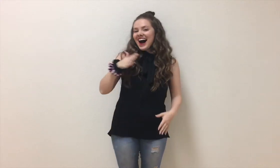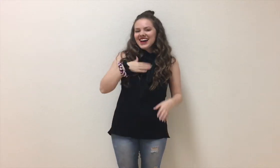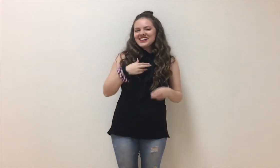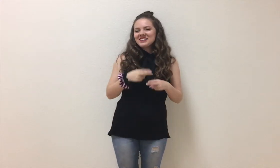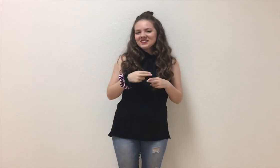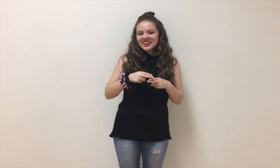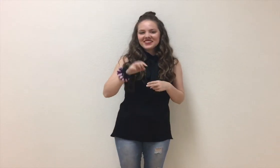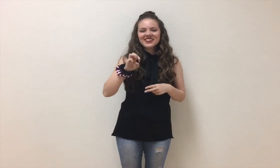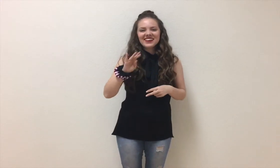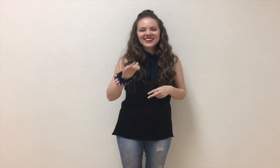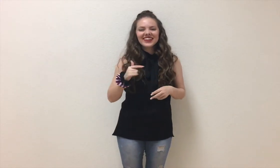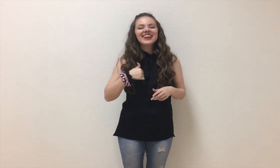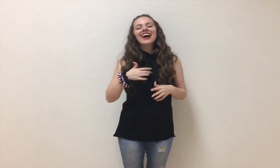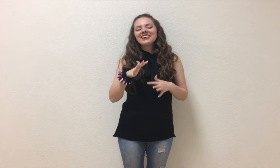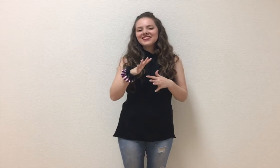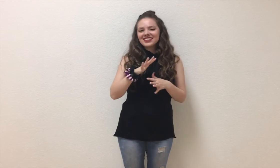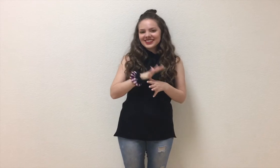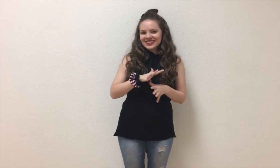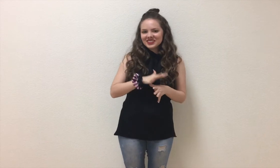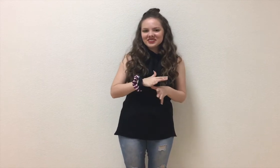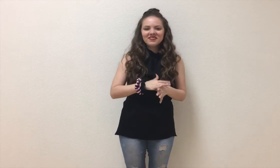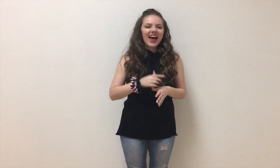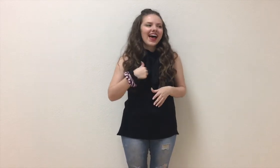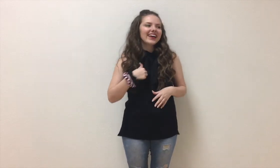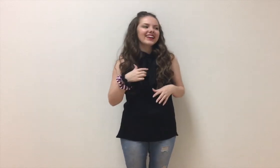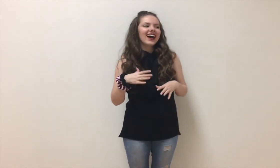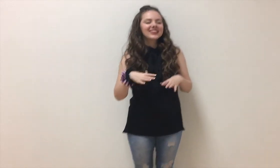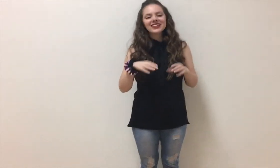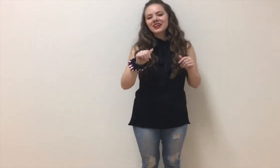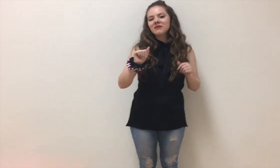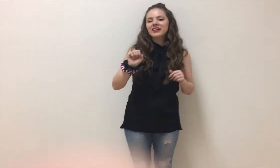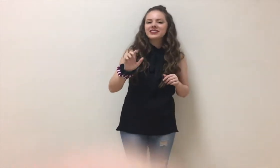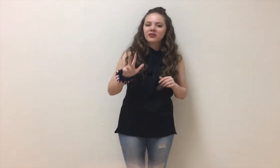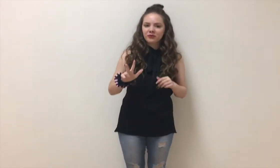Hi, my name is Emily and I'm a senior and I take up ASL 3.